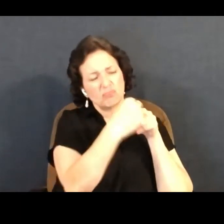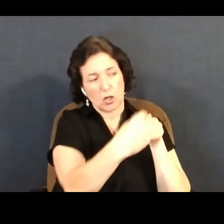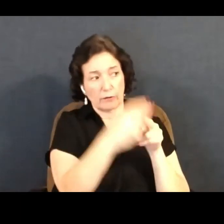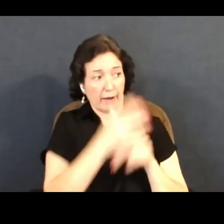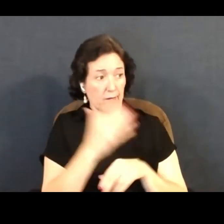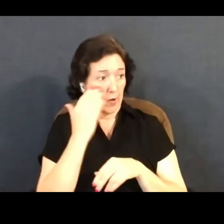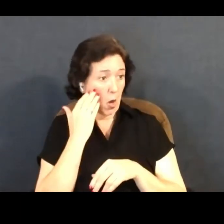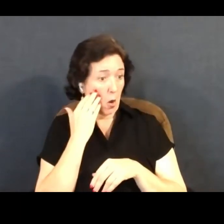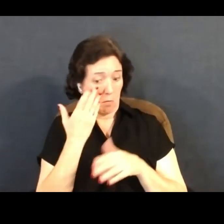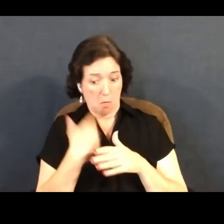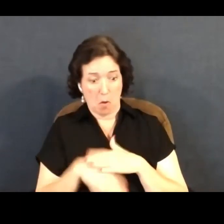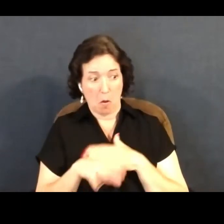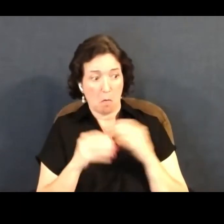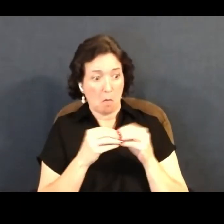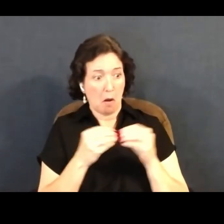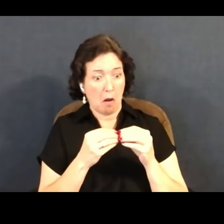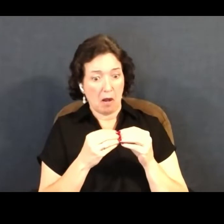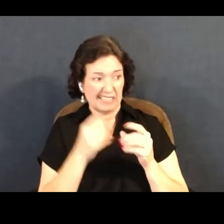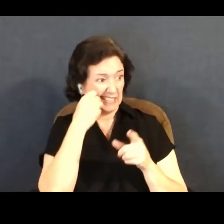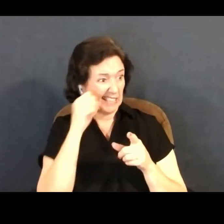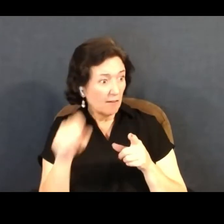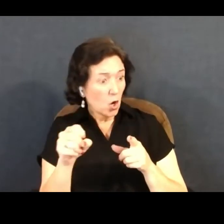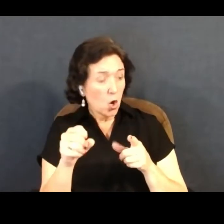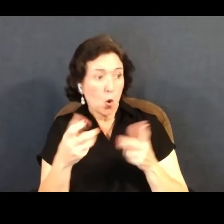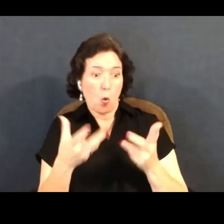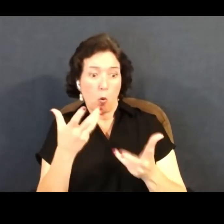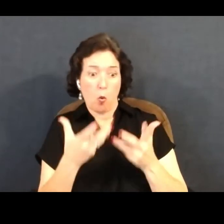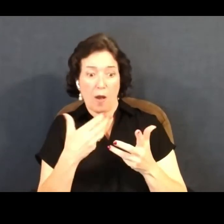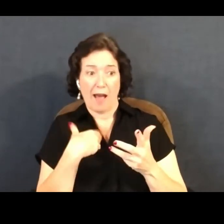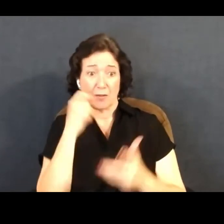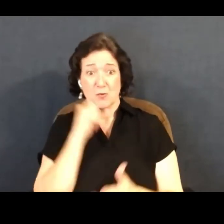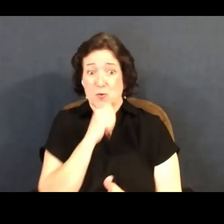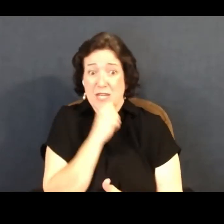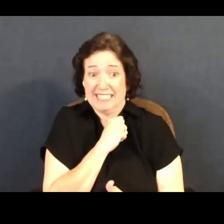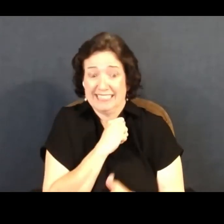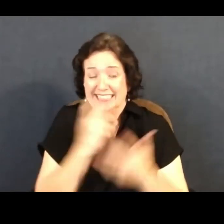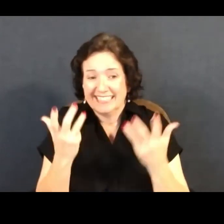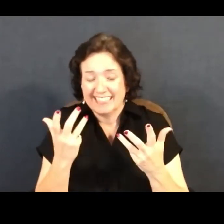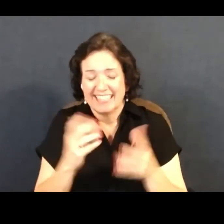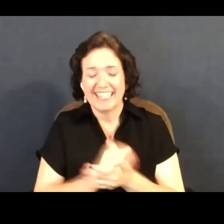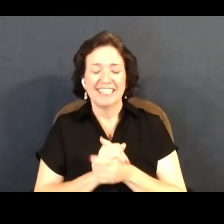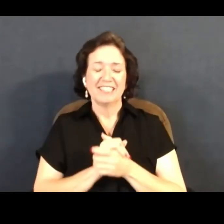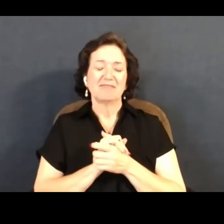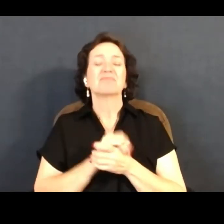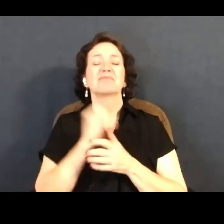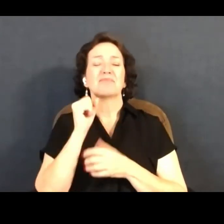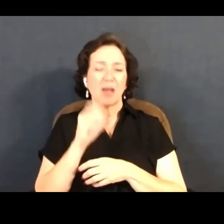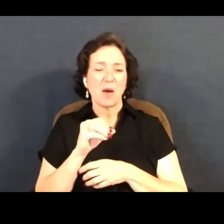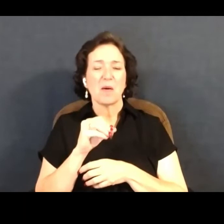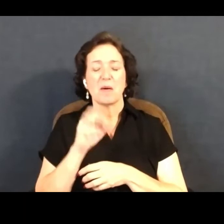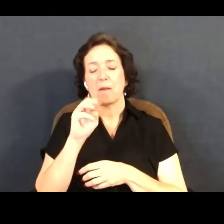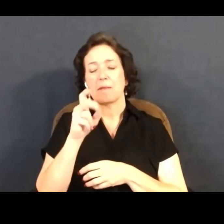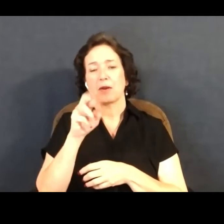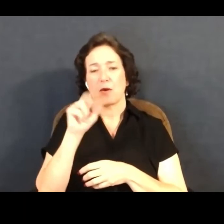know. It's silver. It might have twins." So the menorah was